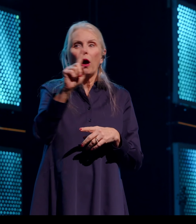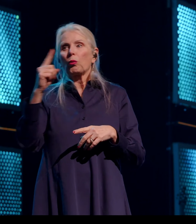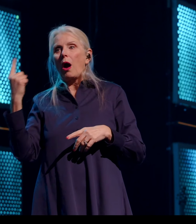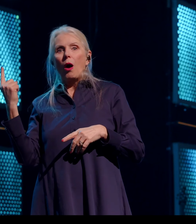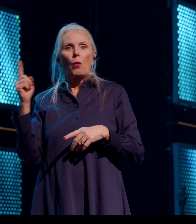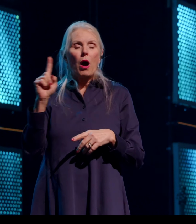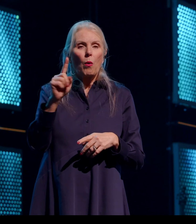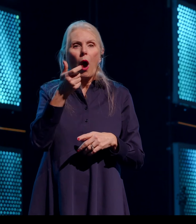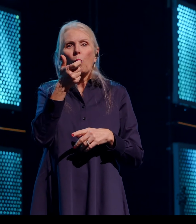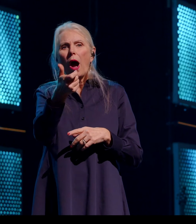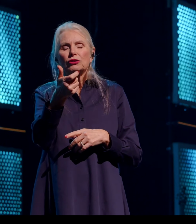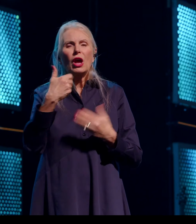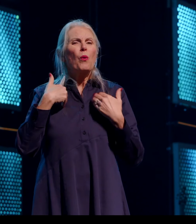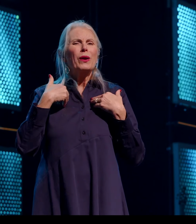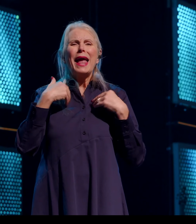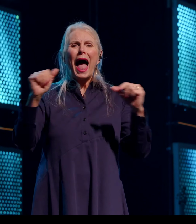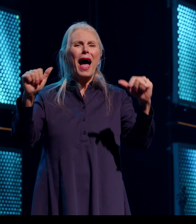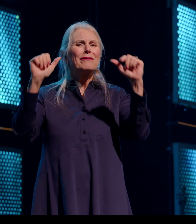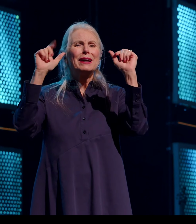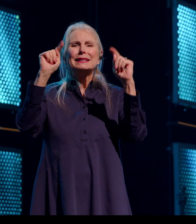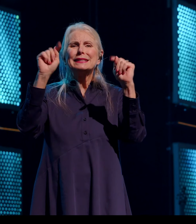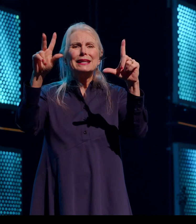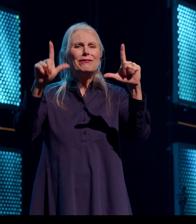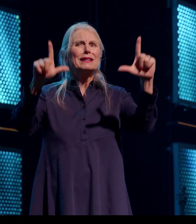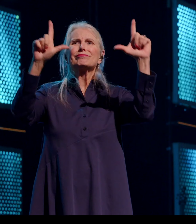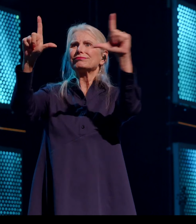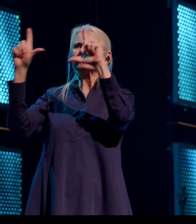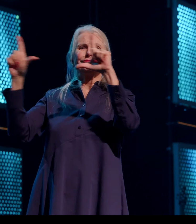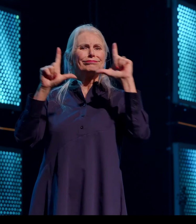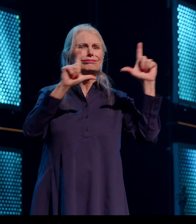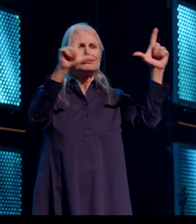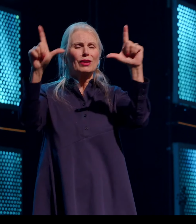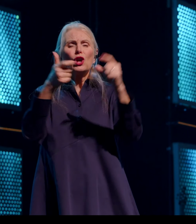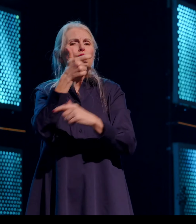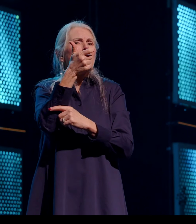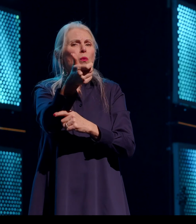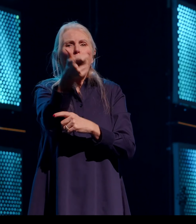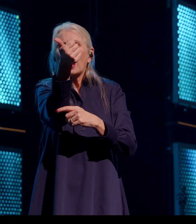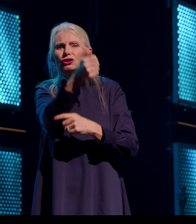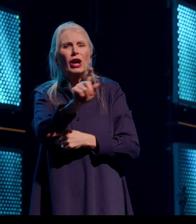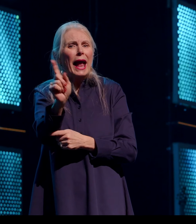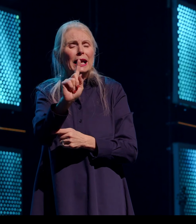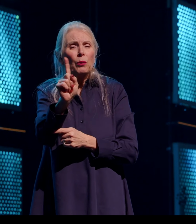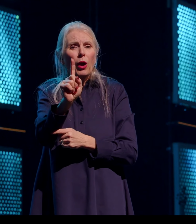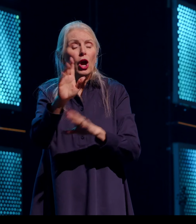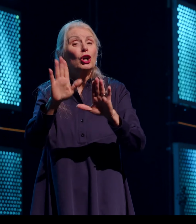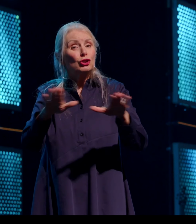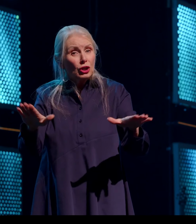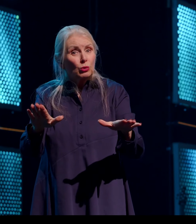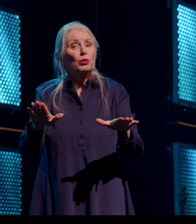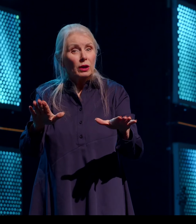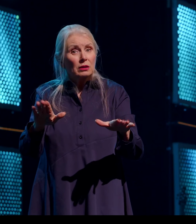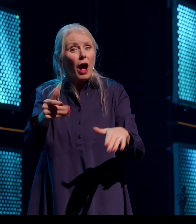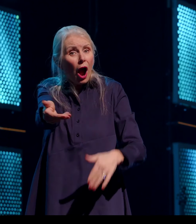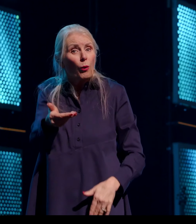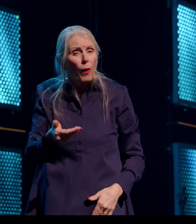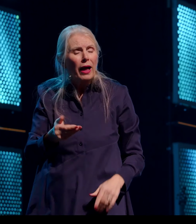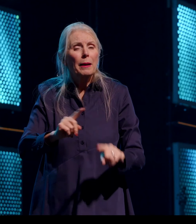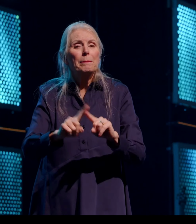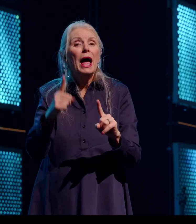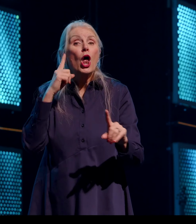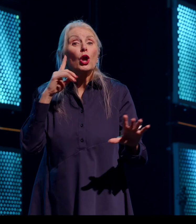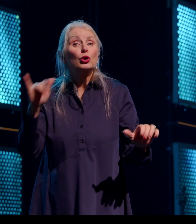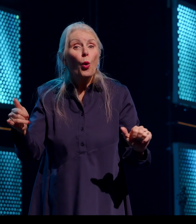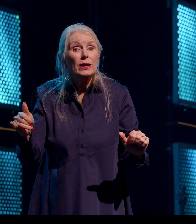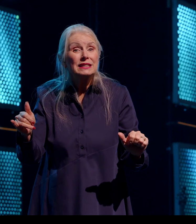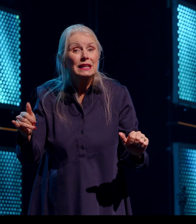there. We have TVs everywhere around here in the hub. So there's a lot of places. So yes, kids are welcomed, but if they're noisy, please